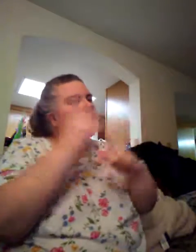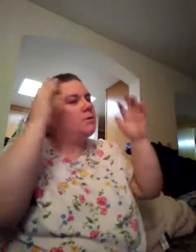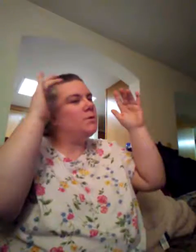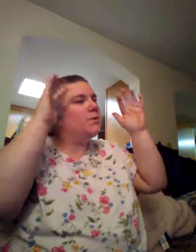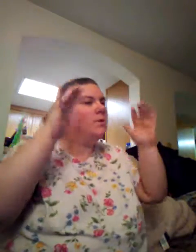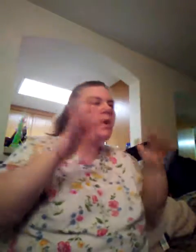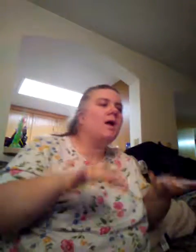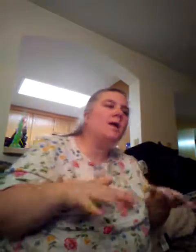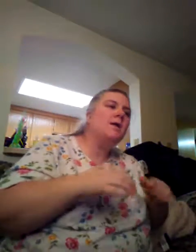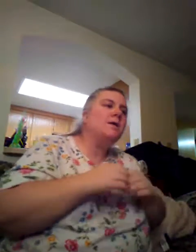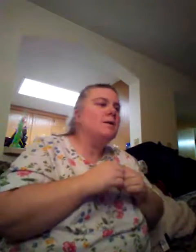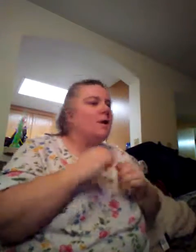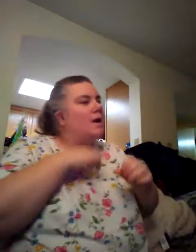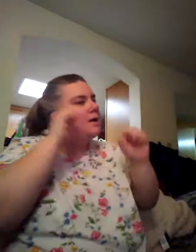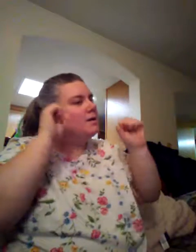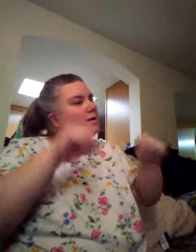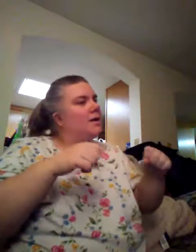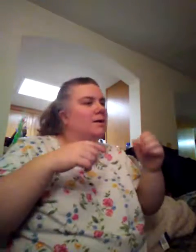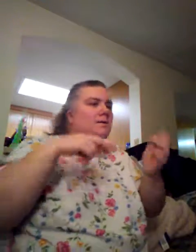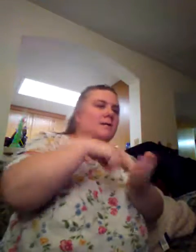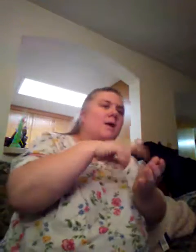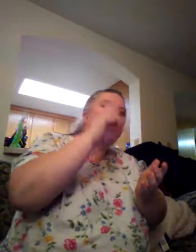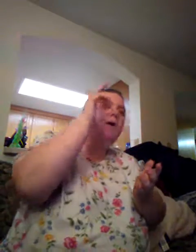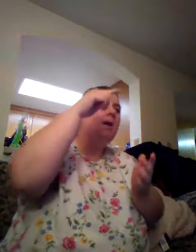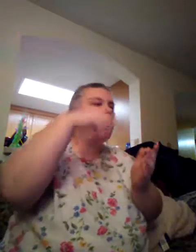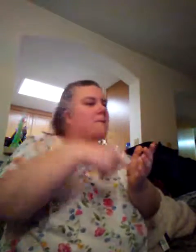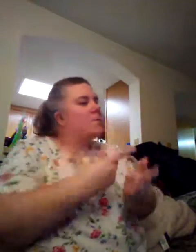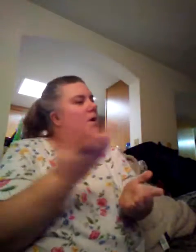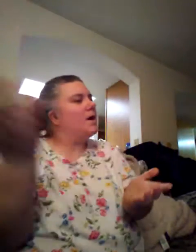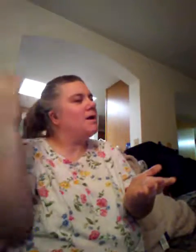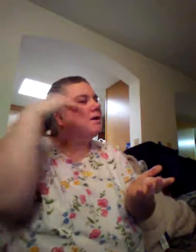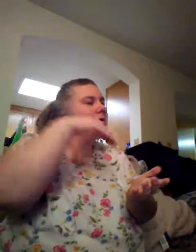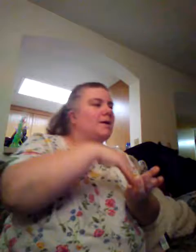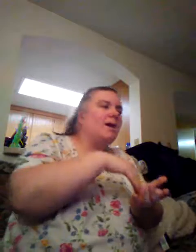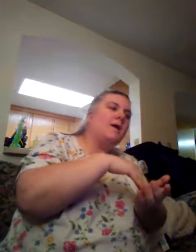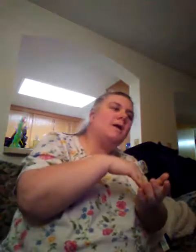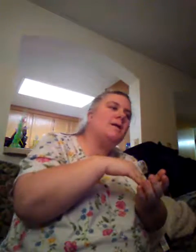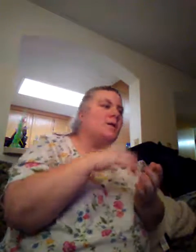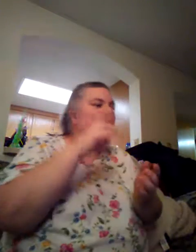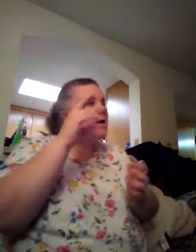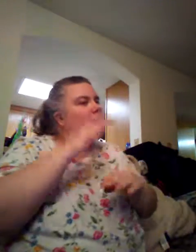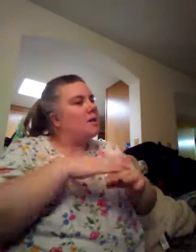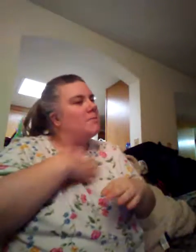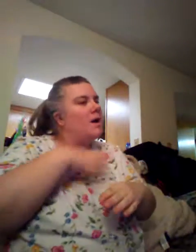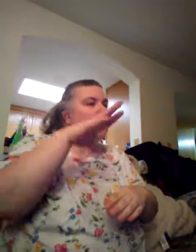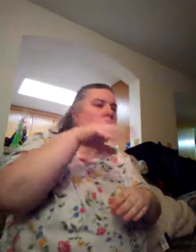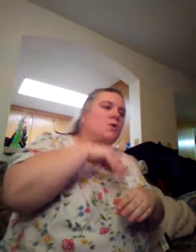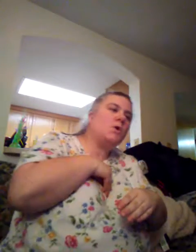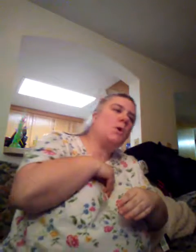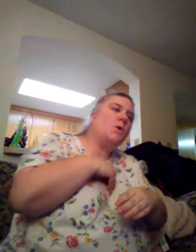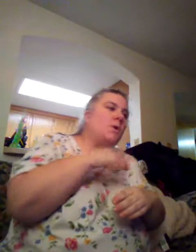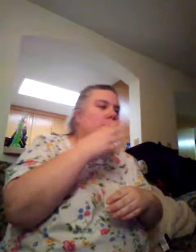through the rain. I can stand up once again. On my own.